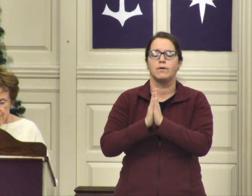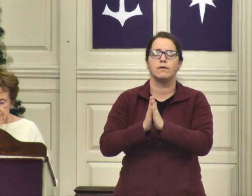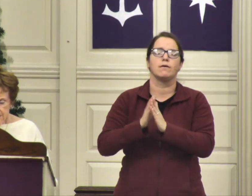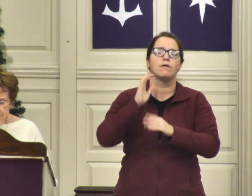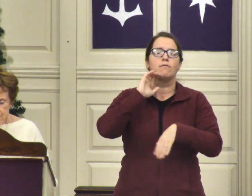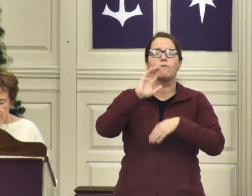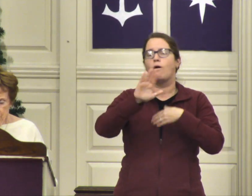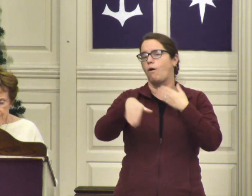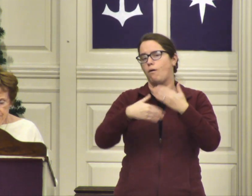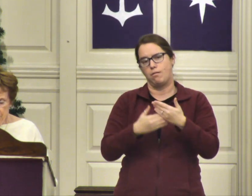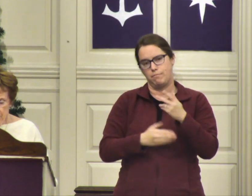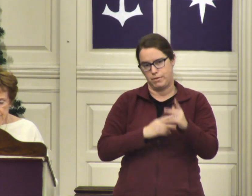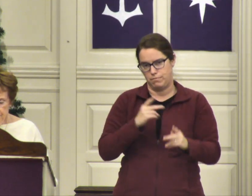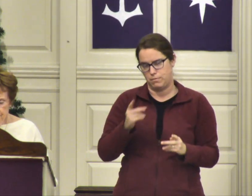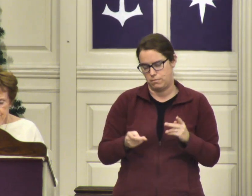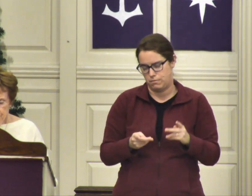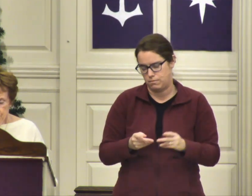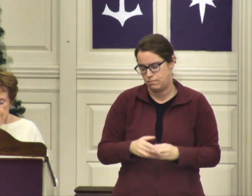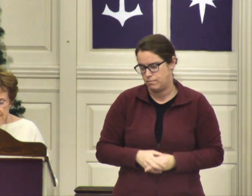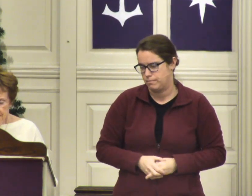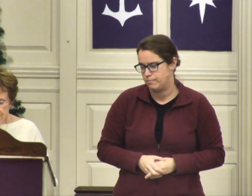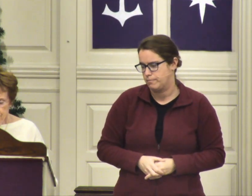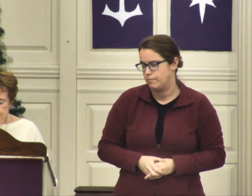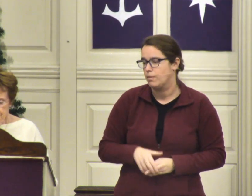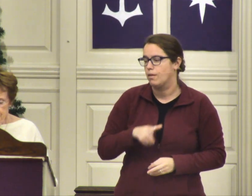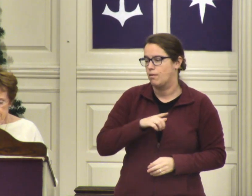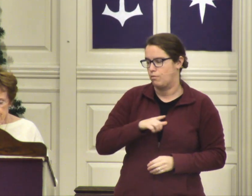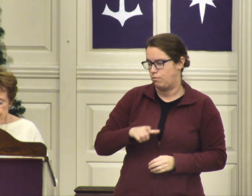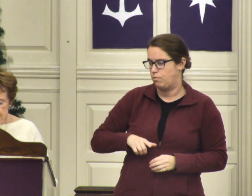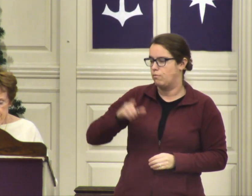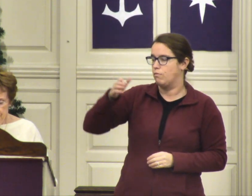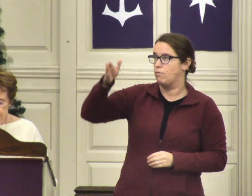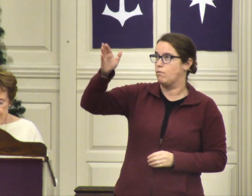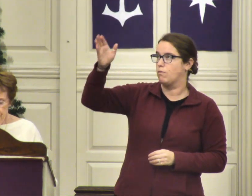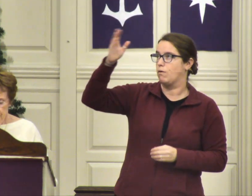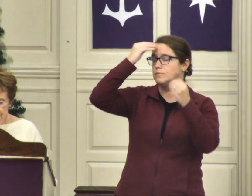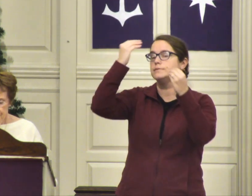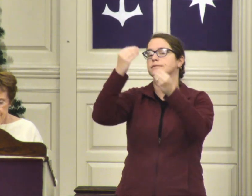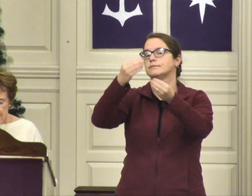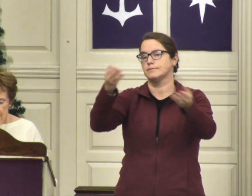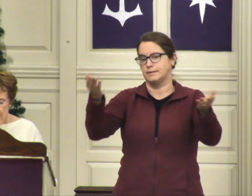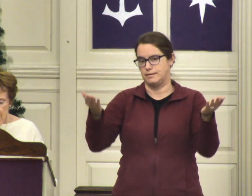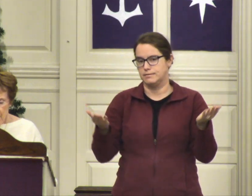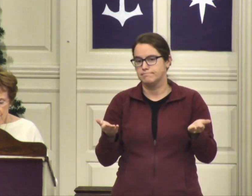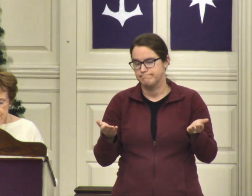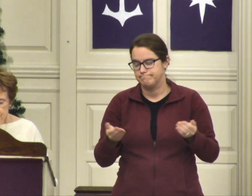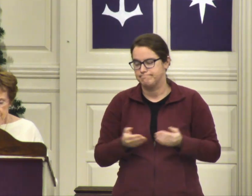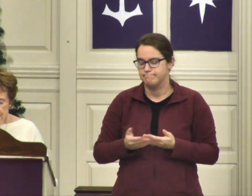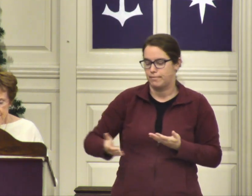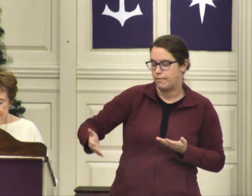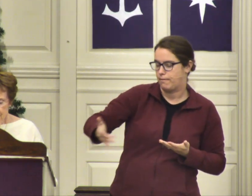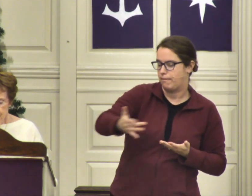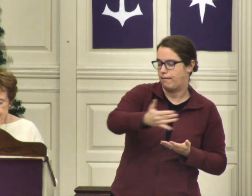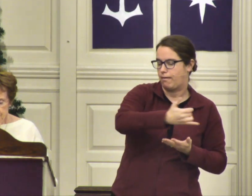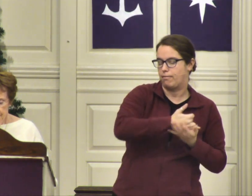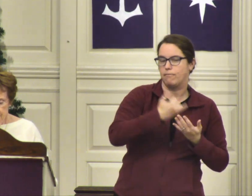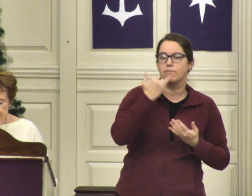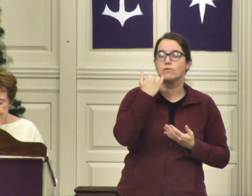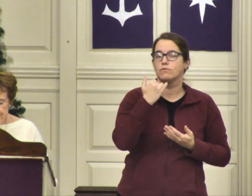Thus says the Lord God, who gathers the dispersed of Israel. Others will I gather to